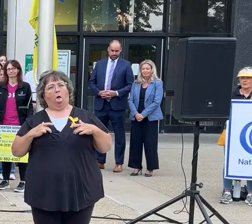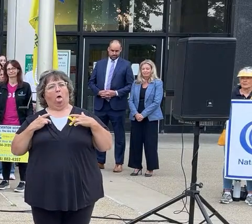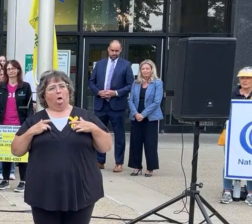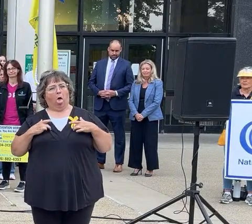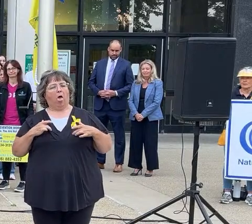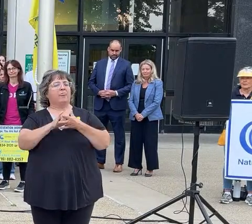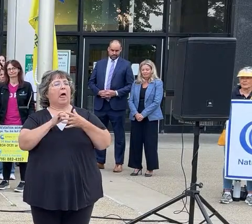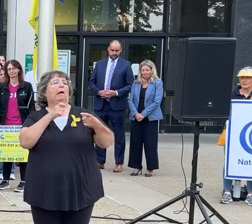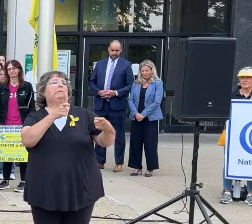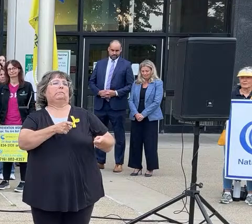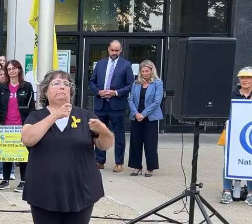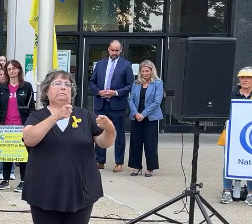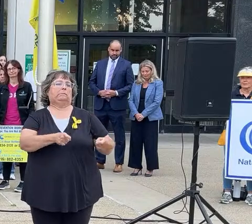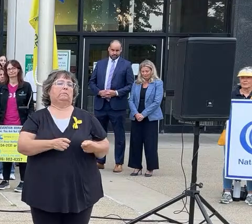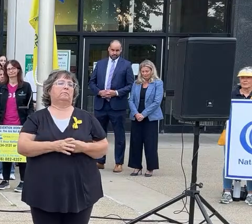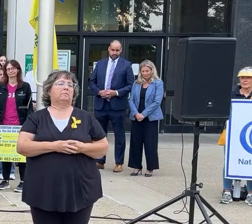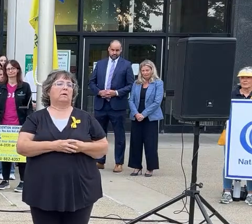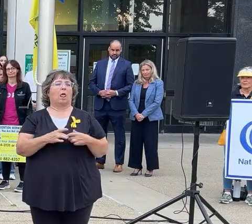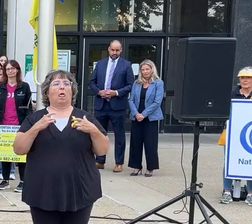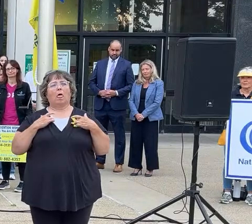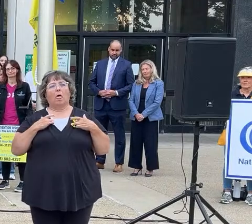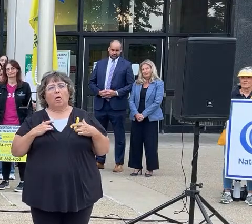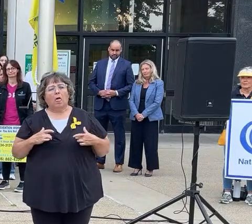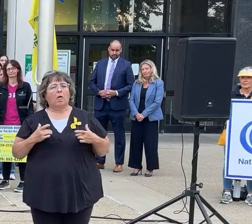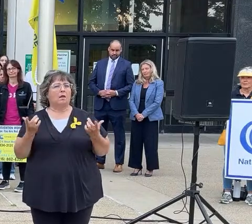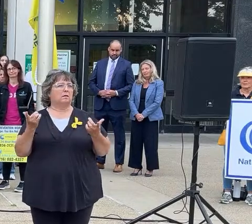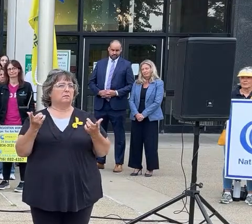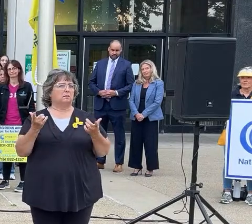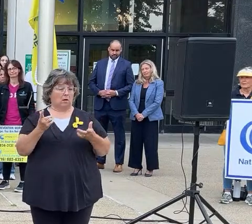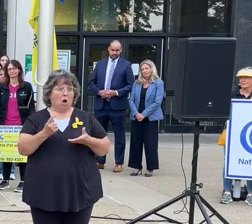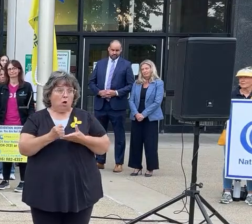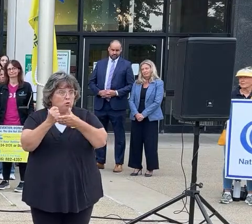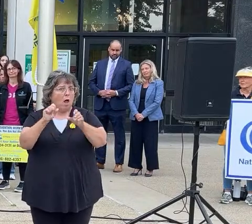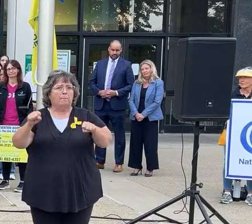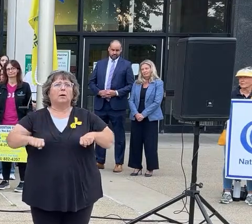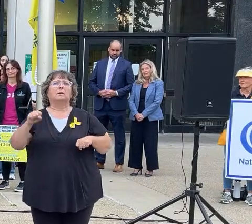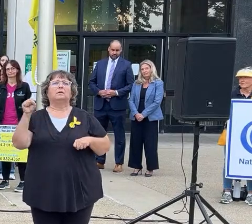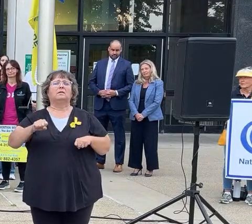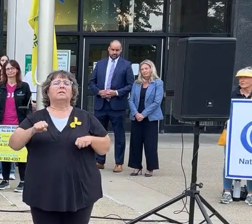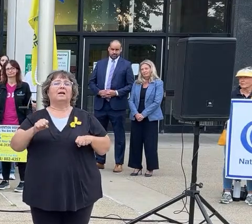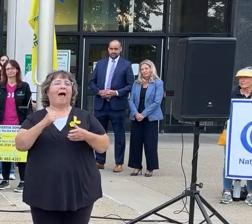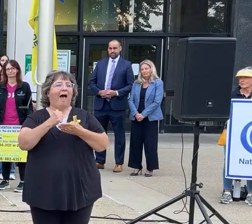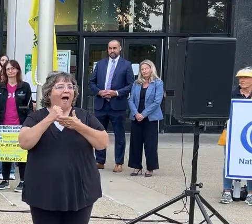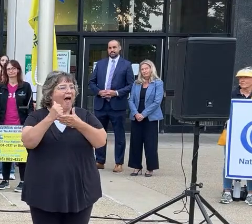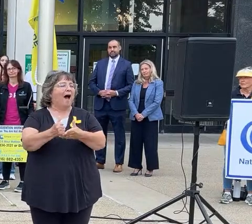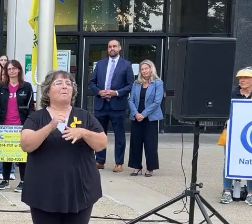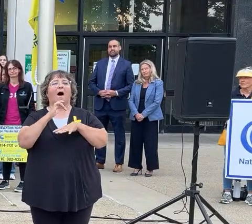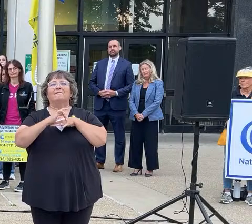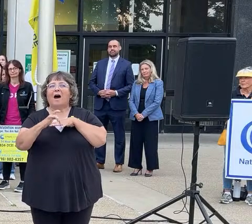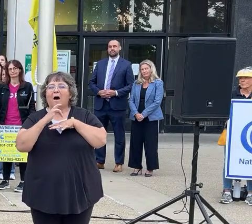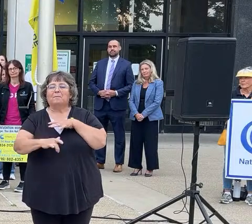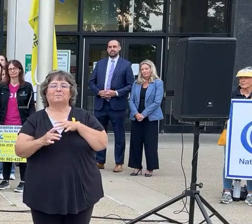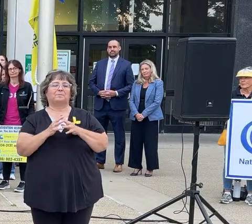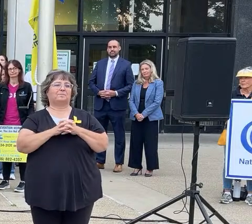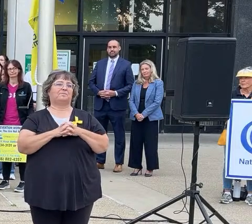being a struggle. Depression is treatable, help is available.